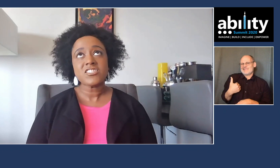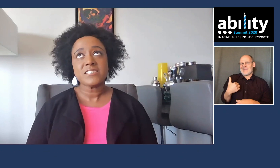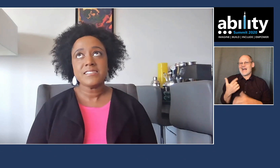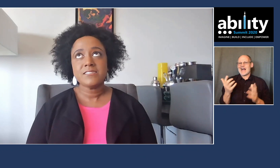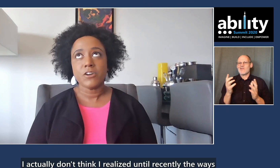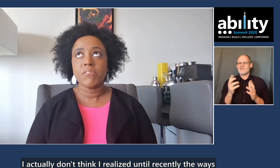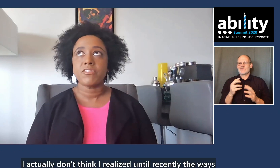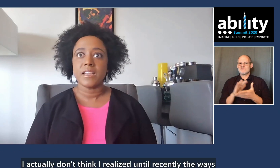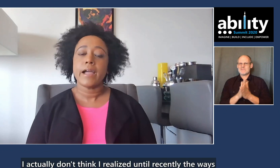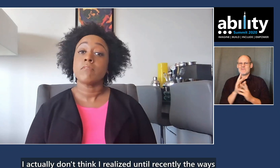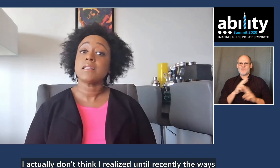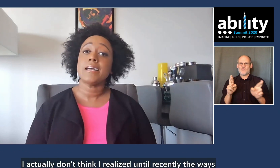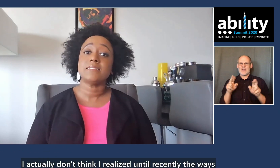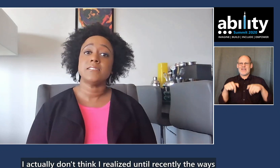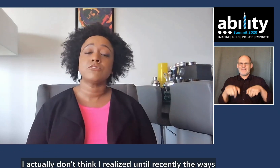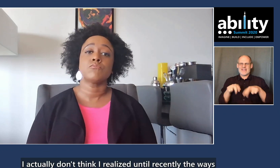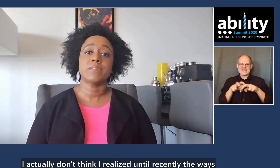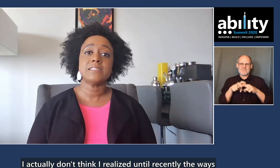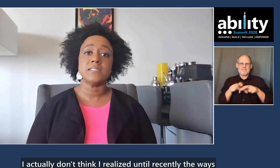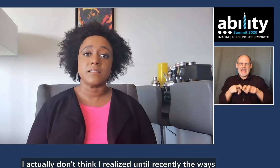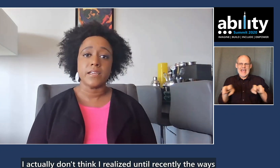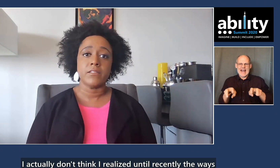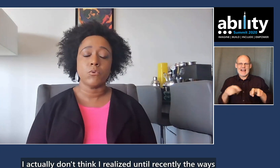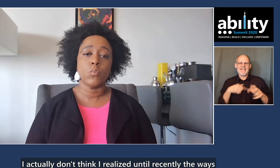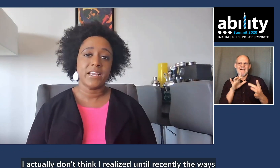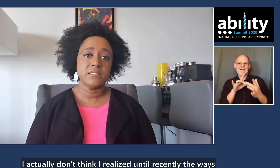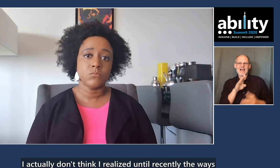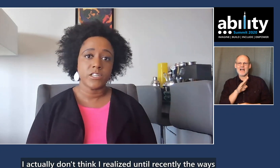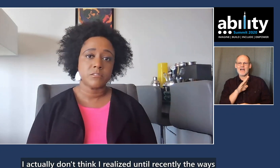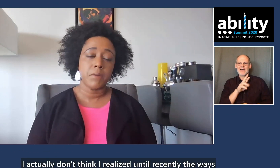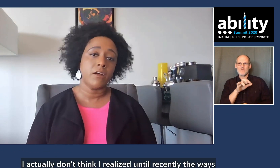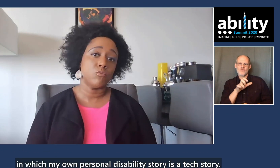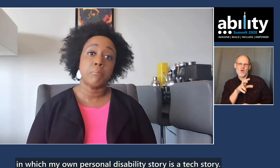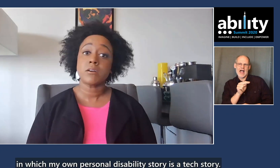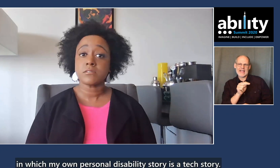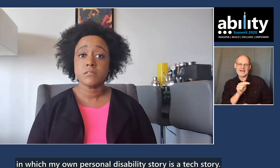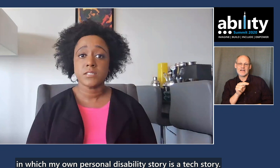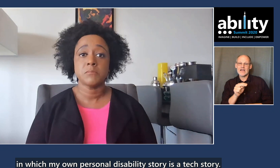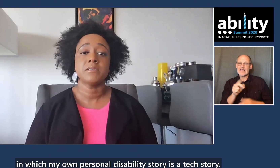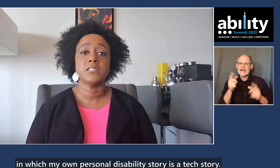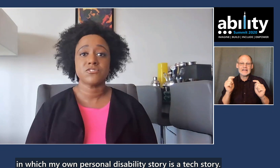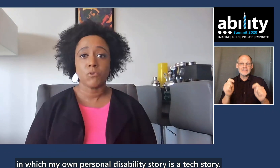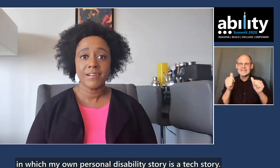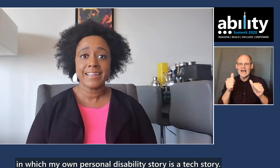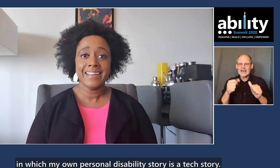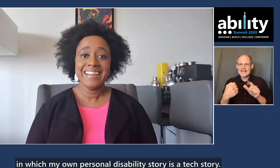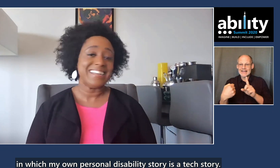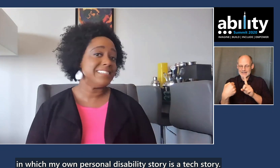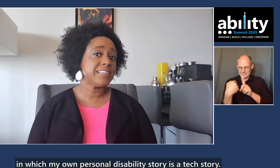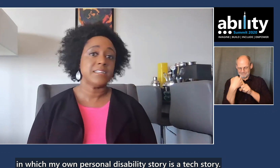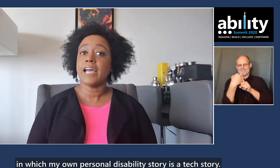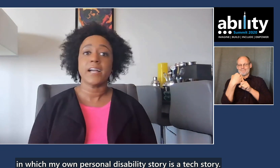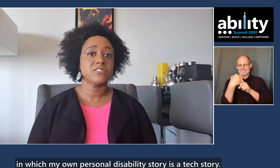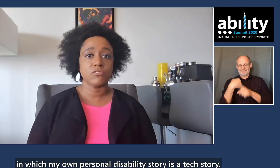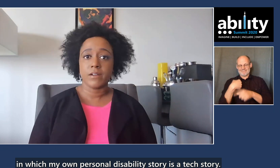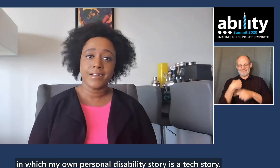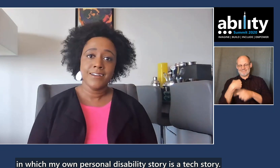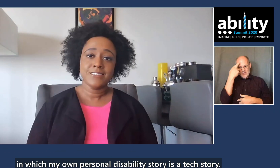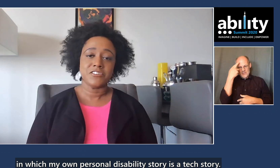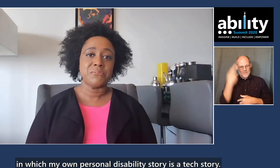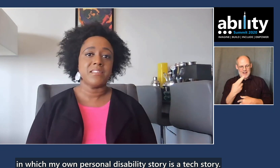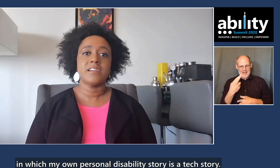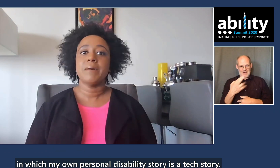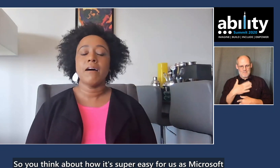I actually don't think I realized until recently the ways in which my own personal disability story is a tech